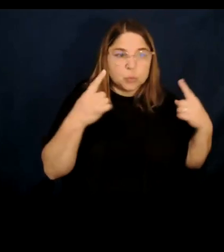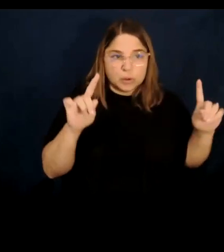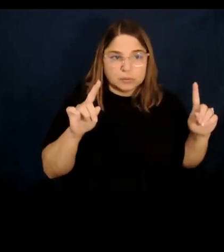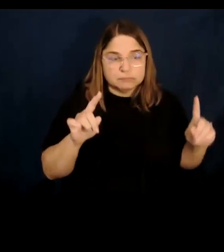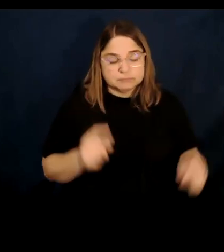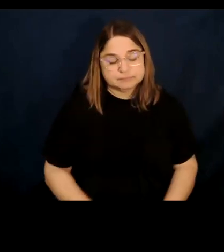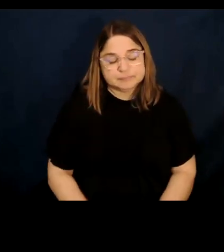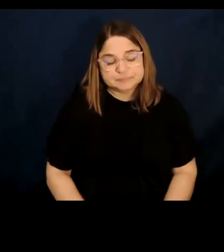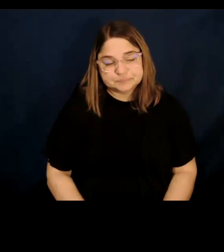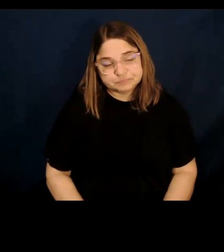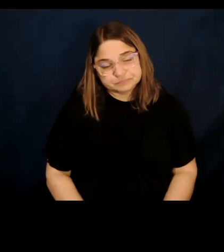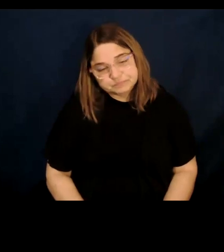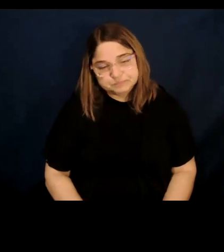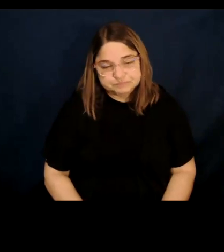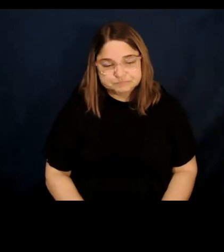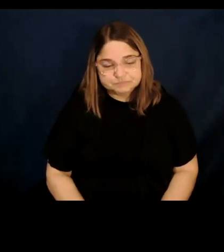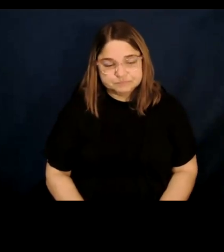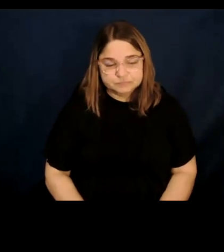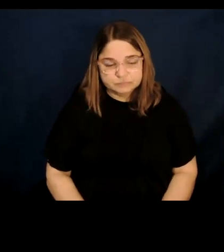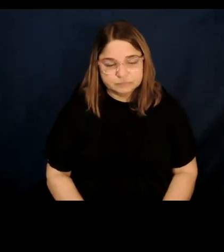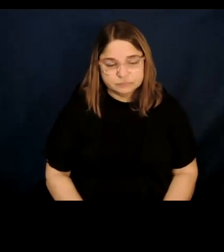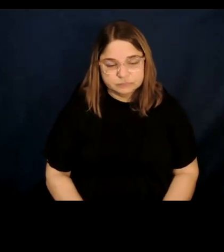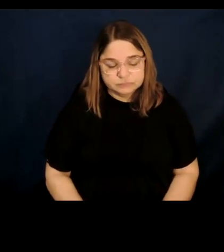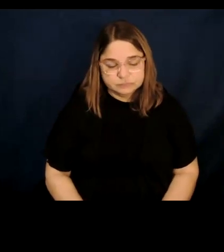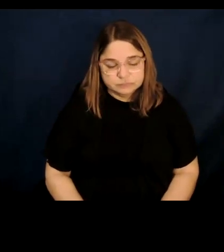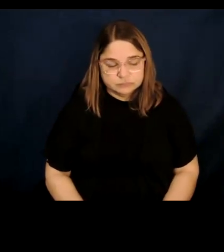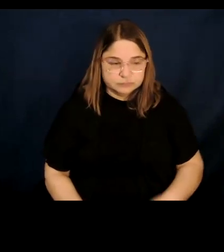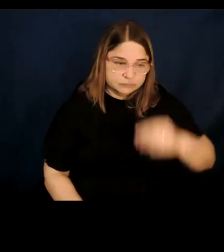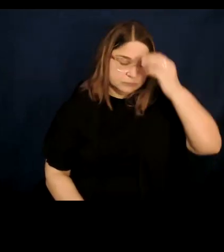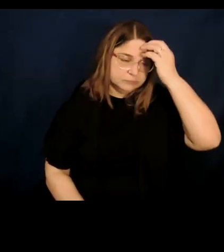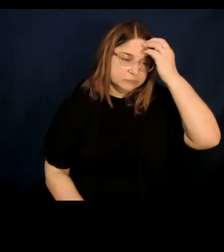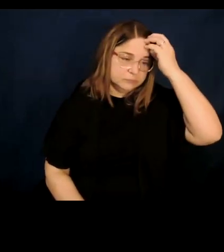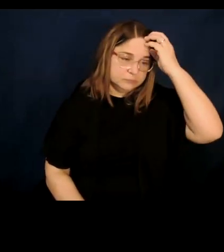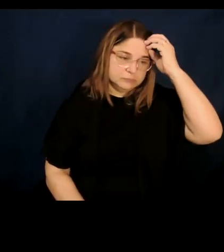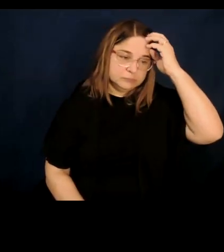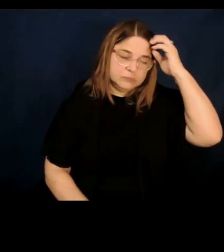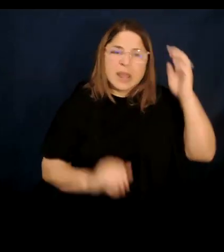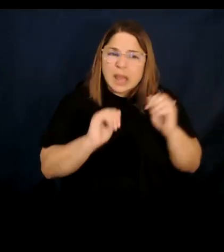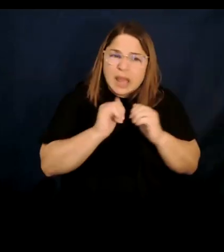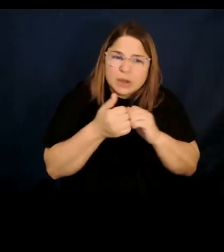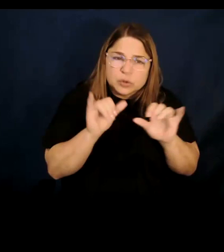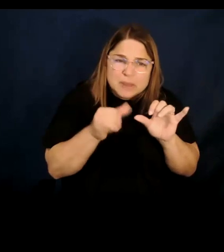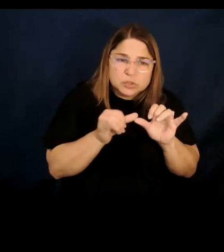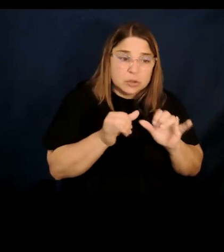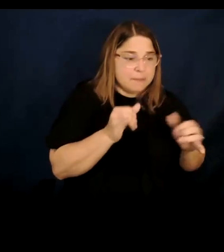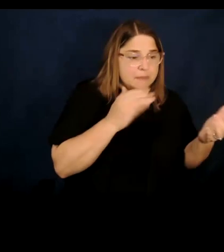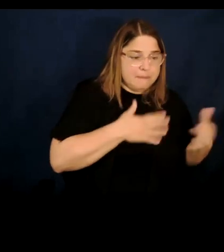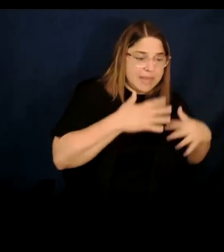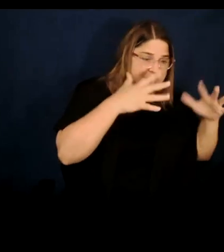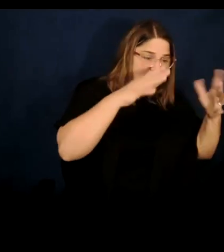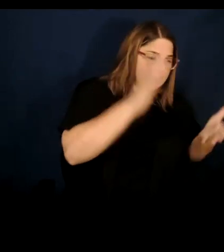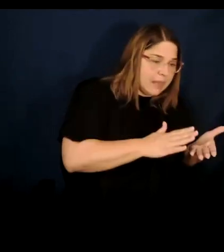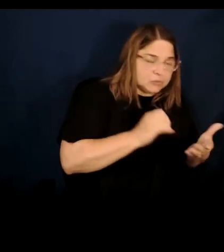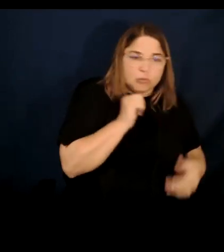could. How do you measure if you're less anxious or less depressed than the day before you took the pill, right? The other thing that's a challenge in